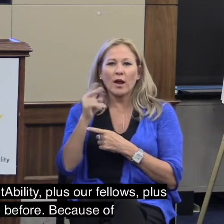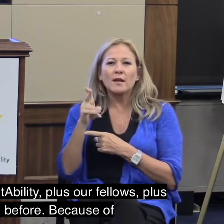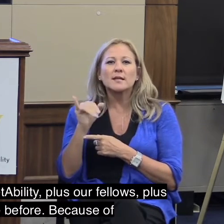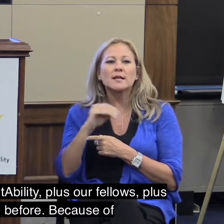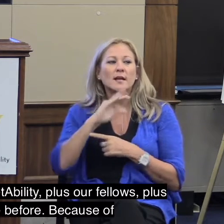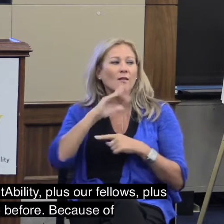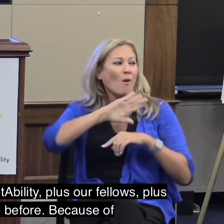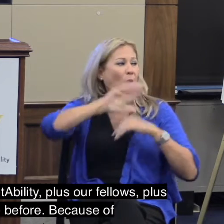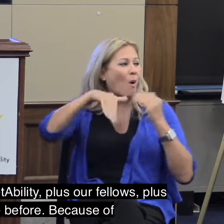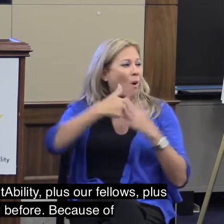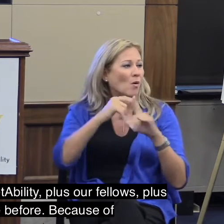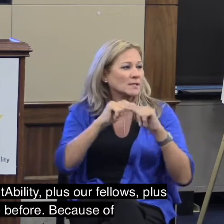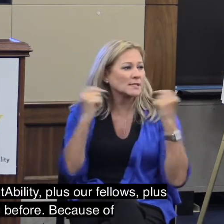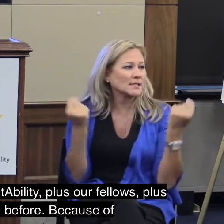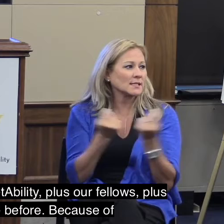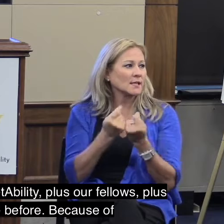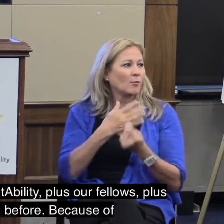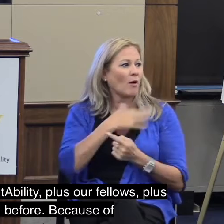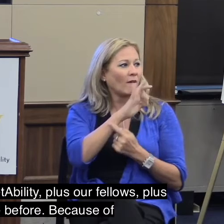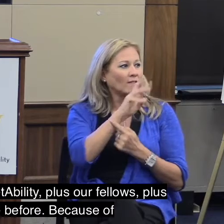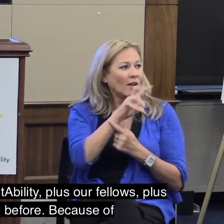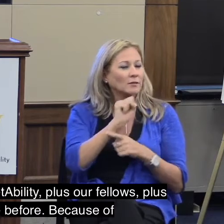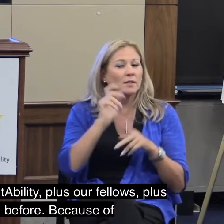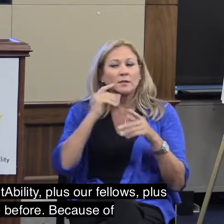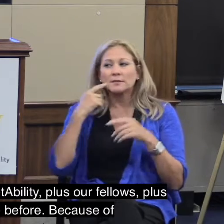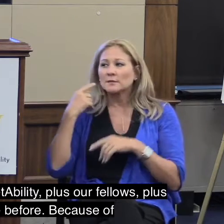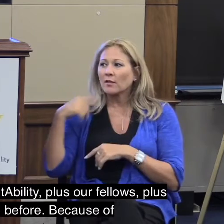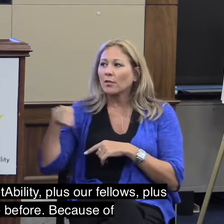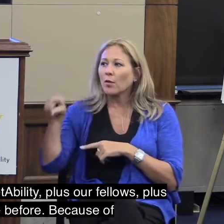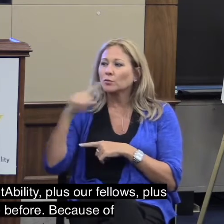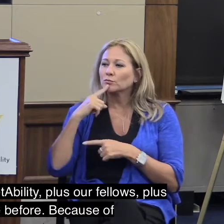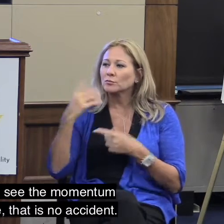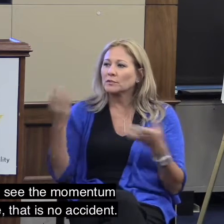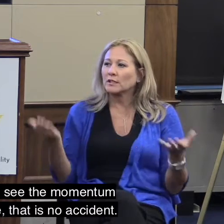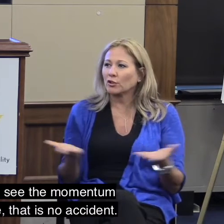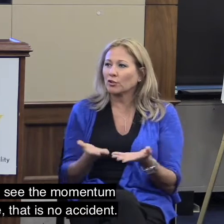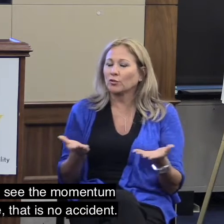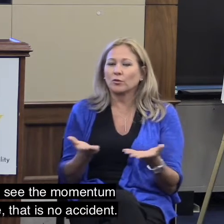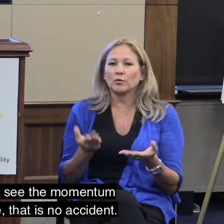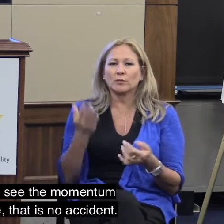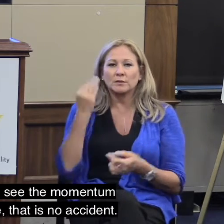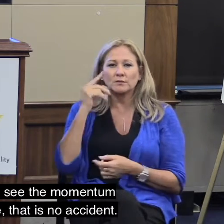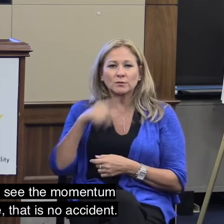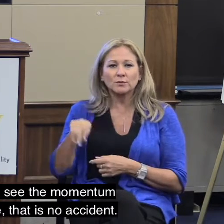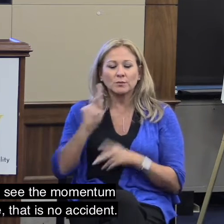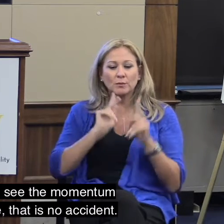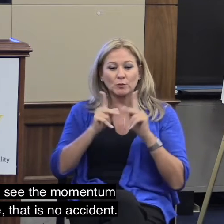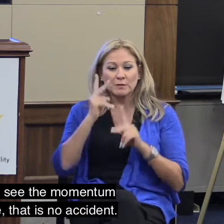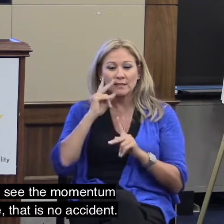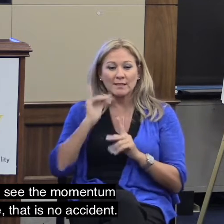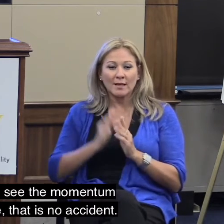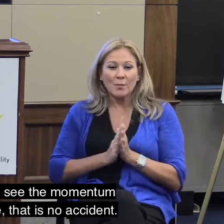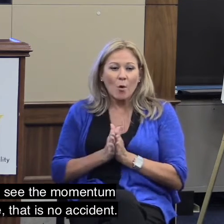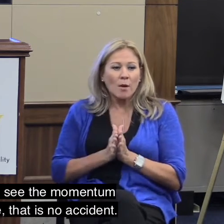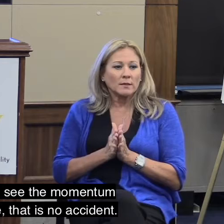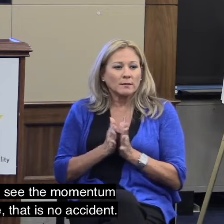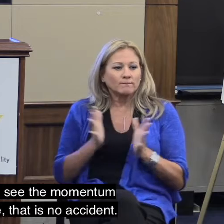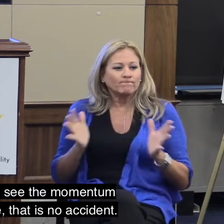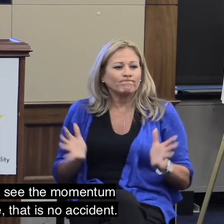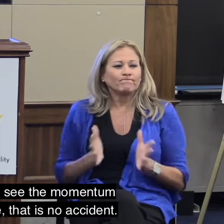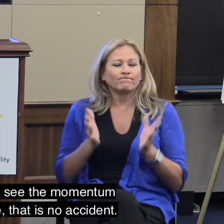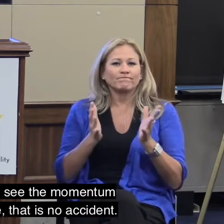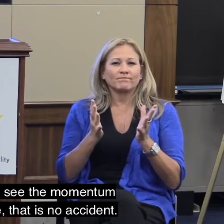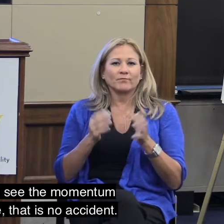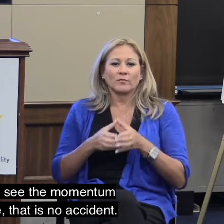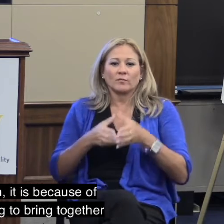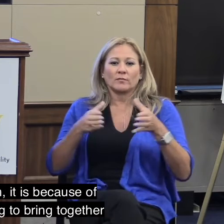at Respectability, plus our fellows, plus those who have been here before. Because of all these people, when you see the momentum that has been growing here, that